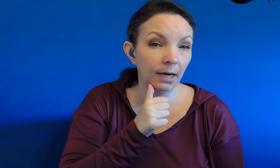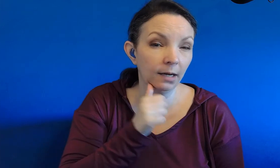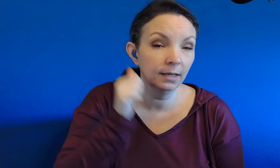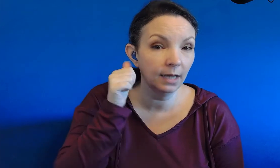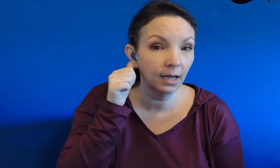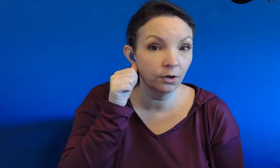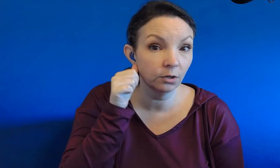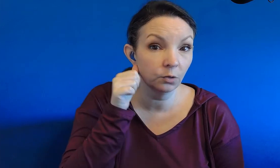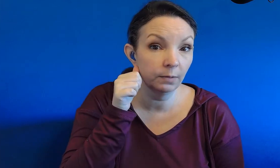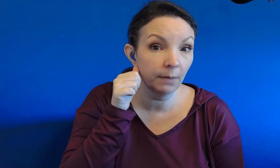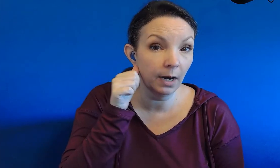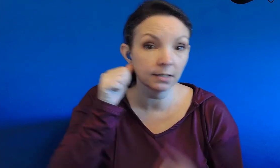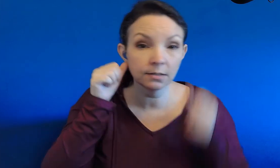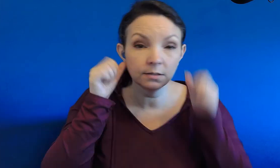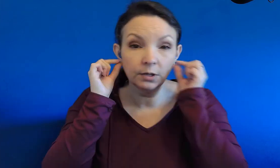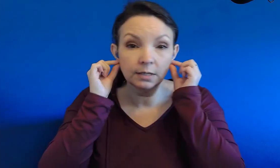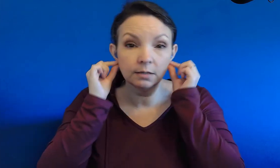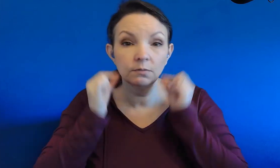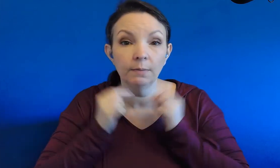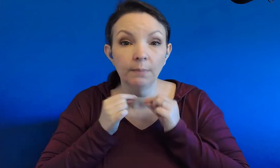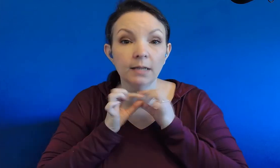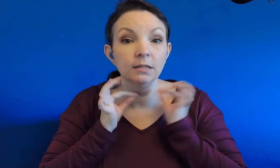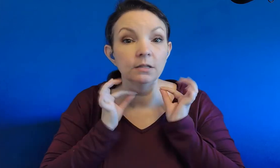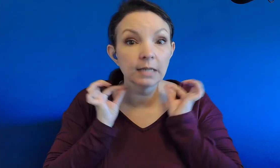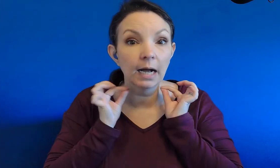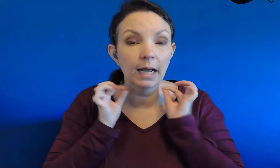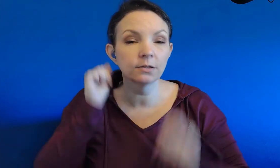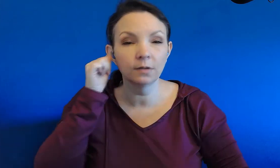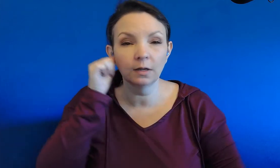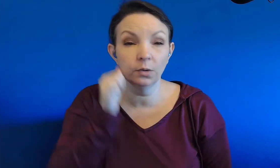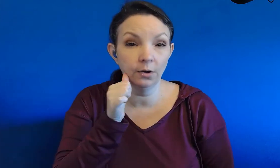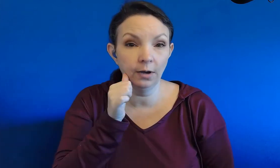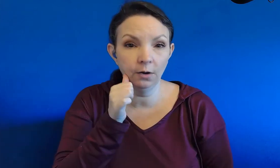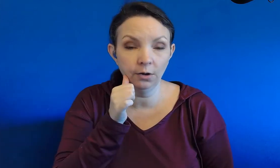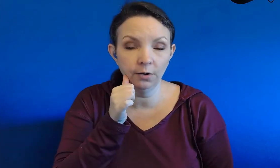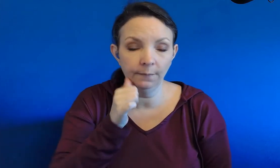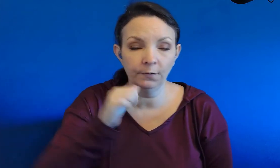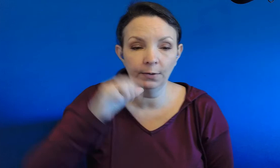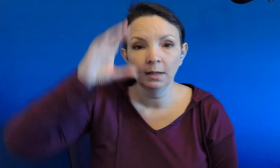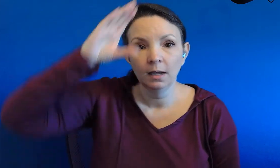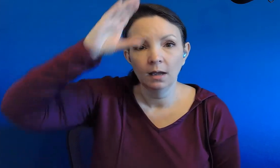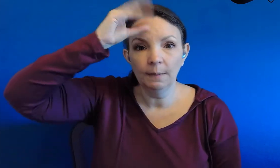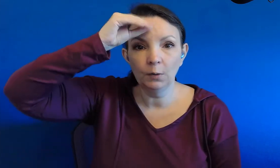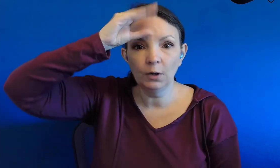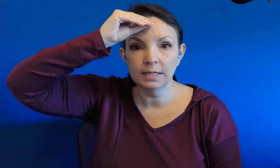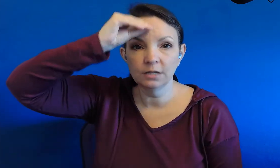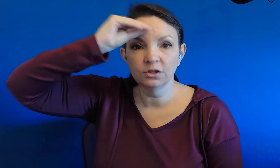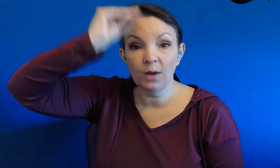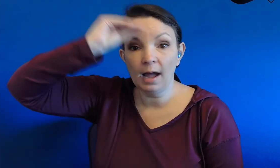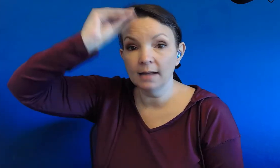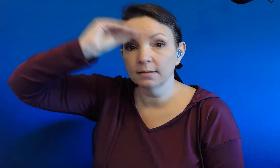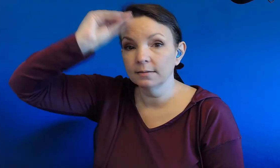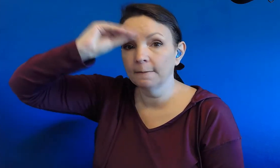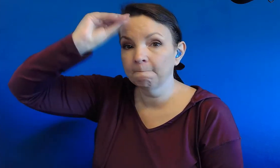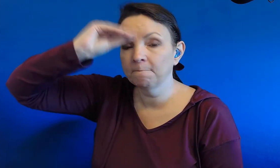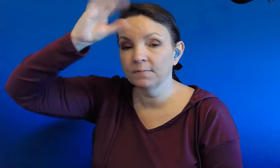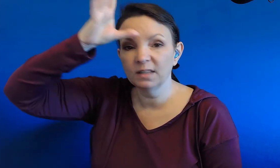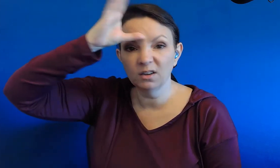day, girls wear bonnets, so you wear bonnets and you tie it. So that's where girl came from. And boys tend to wear hats. So it's